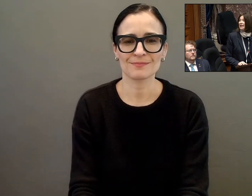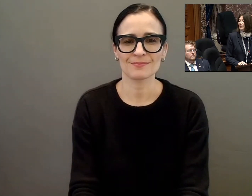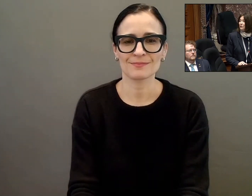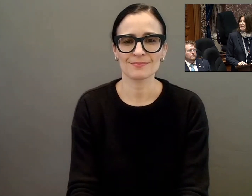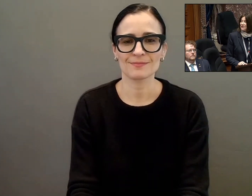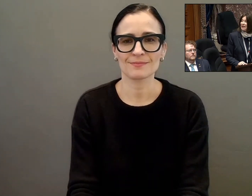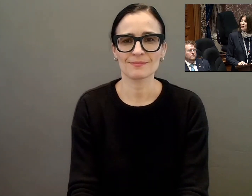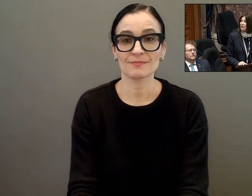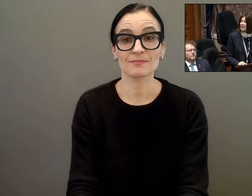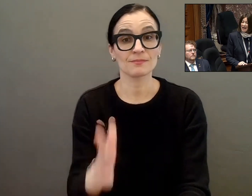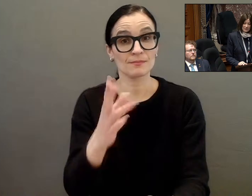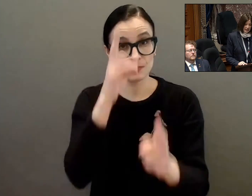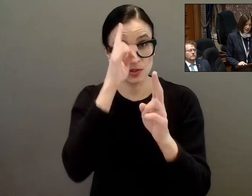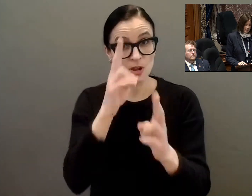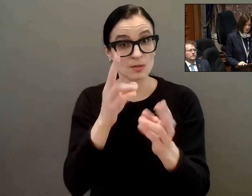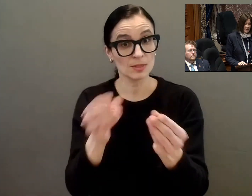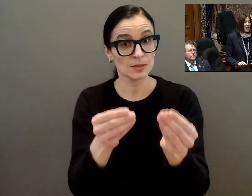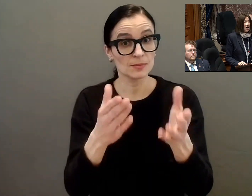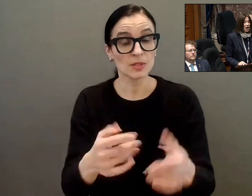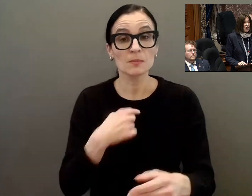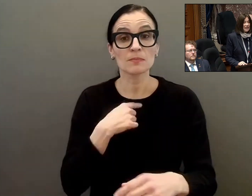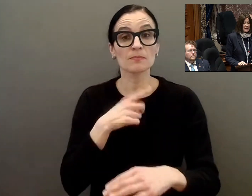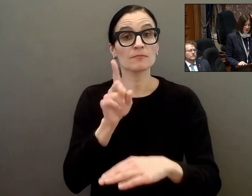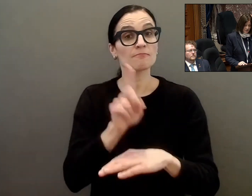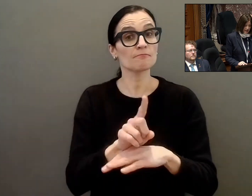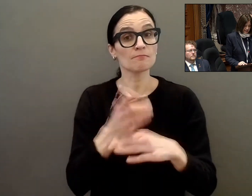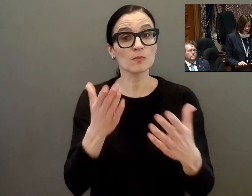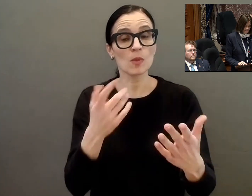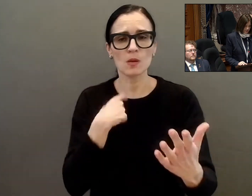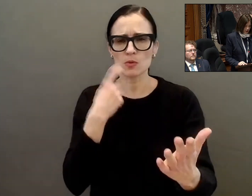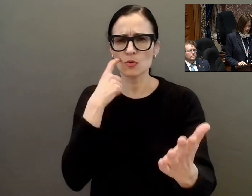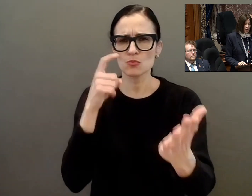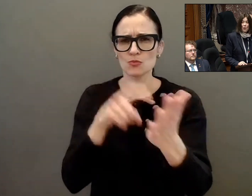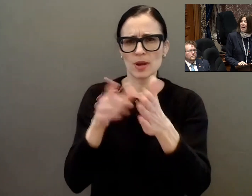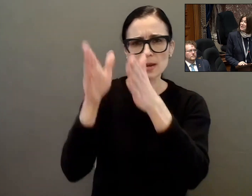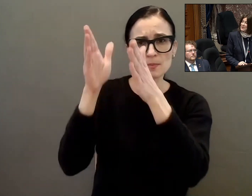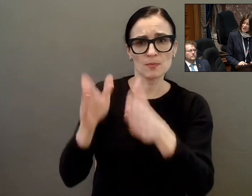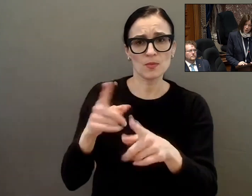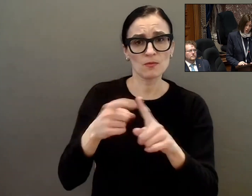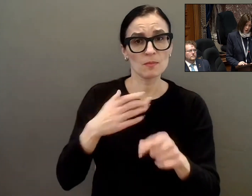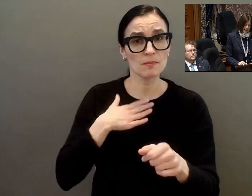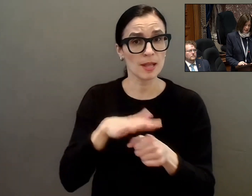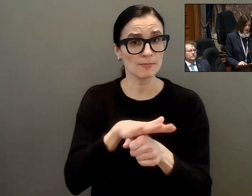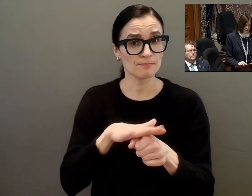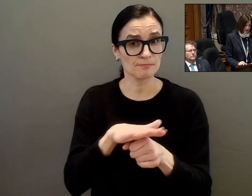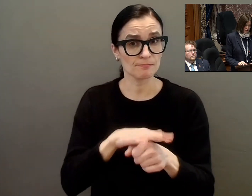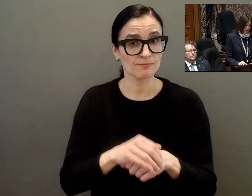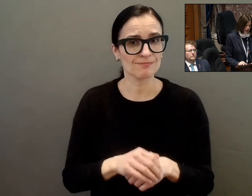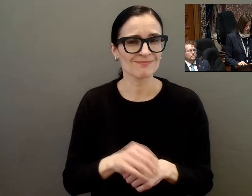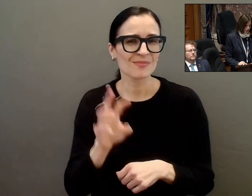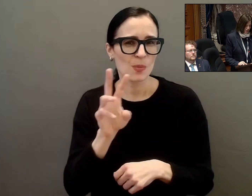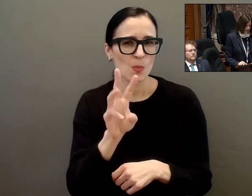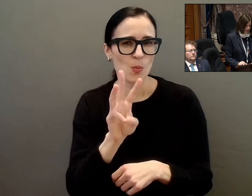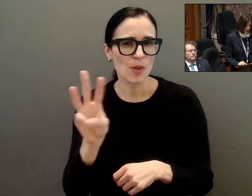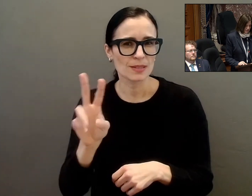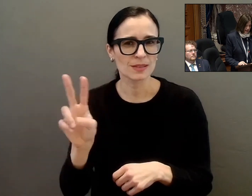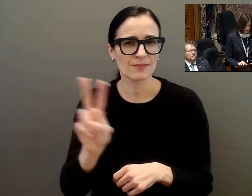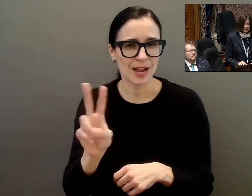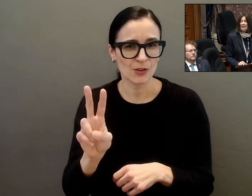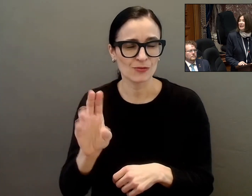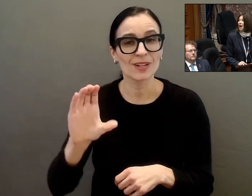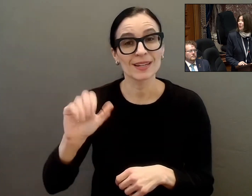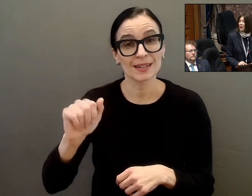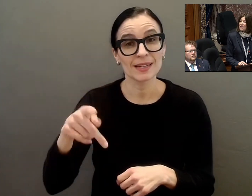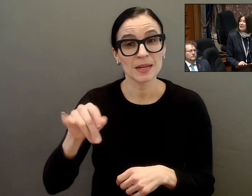my riding of West Vancouver, Capilano, Colin Metcalfe, who has been awarded the King Charles Coronation